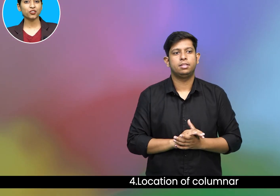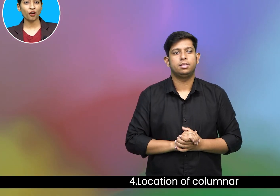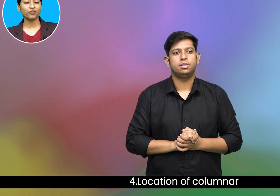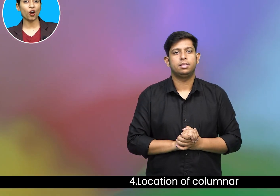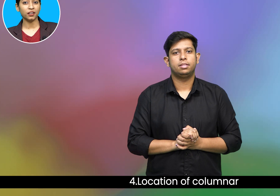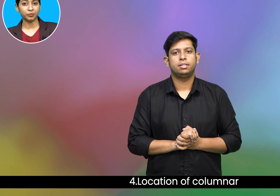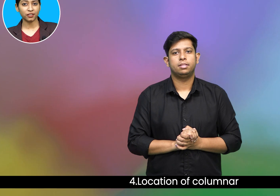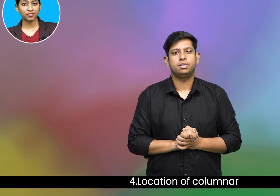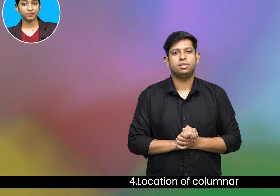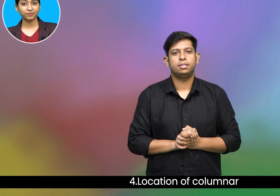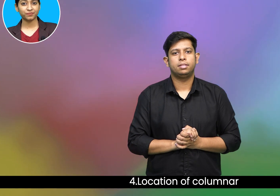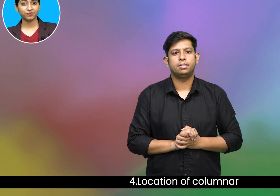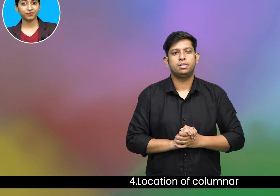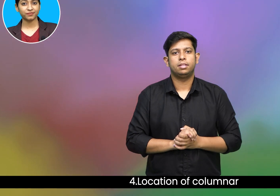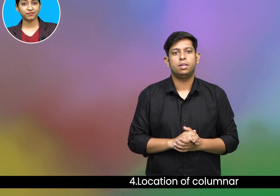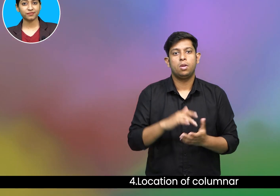Location of columnar